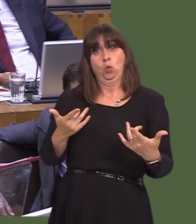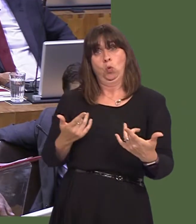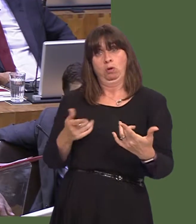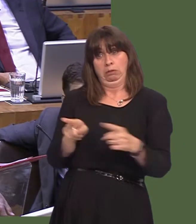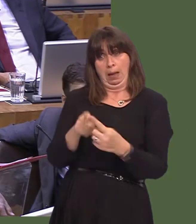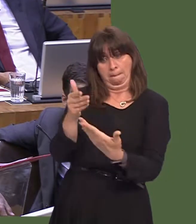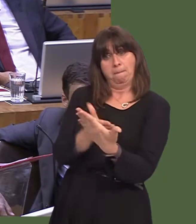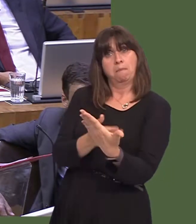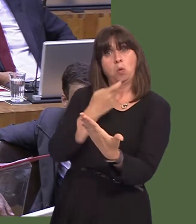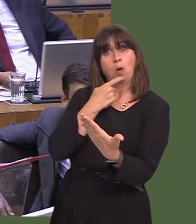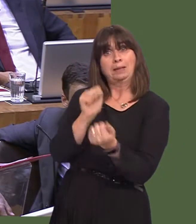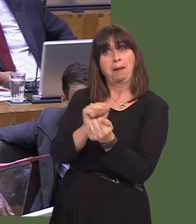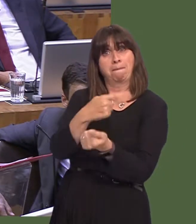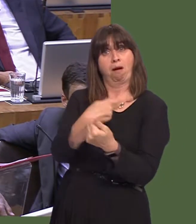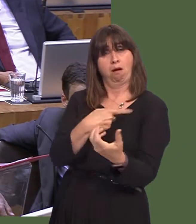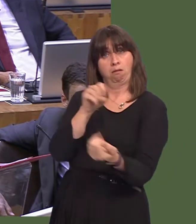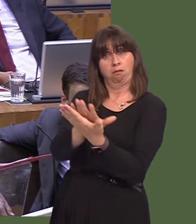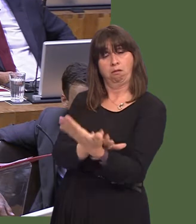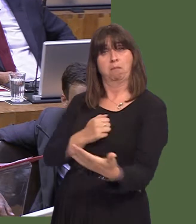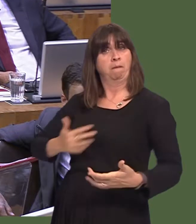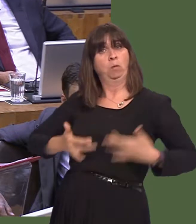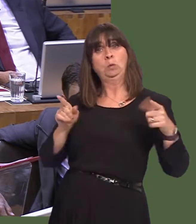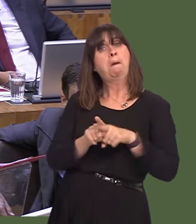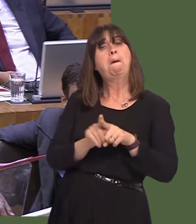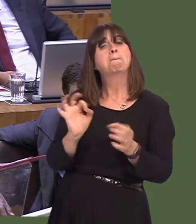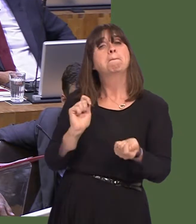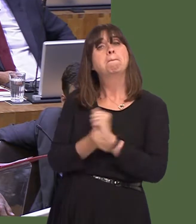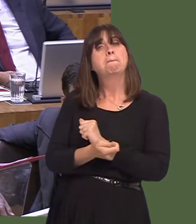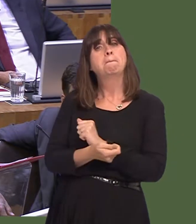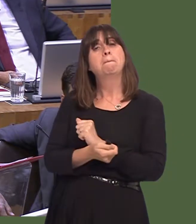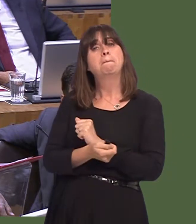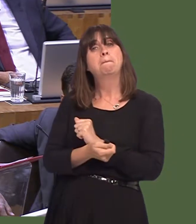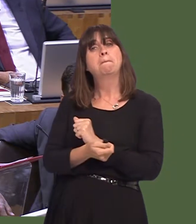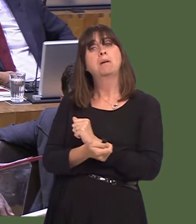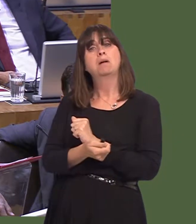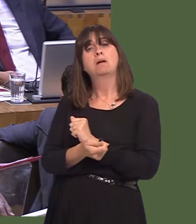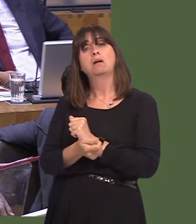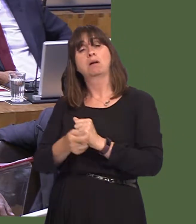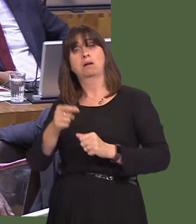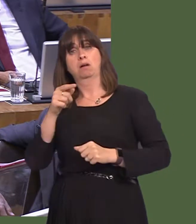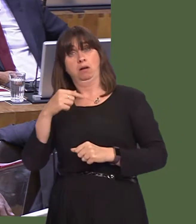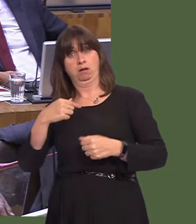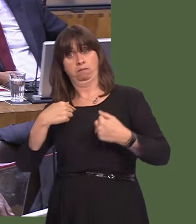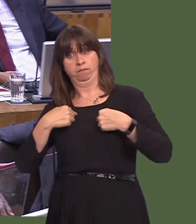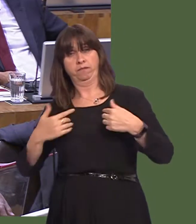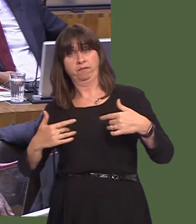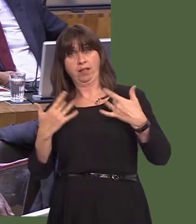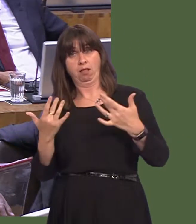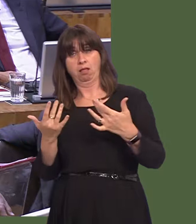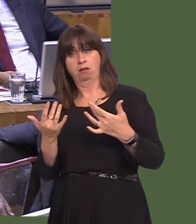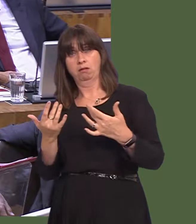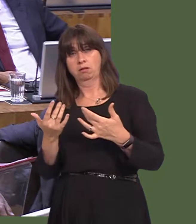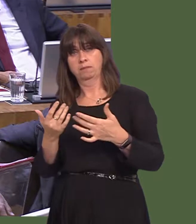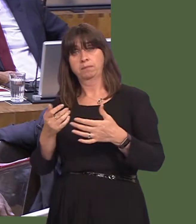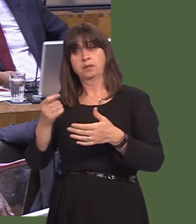clear. Wales's future belongs in the UK, which he does not believe. Secondly, within